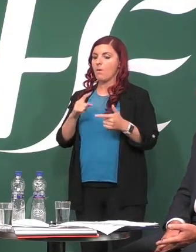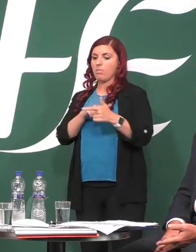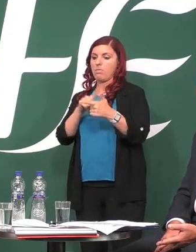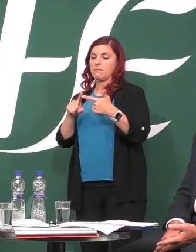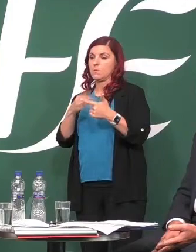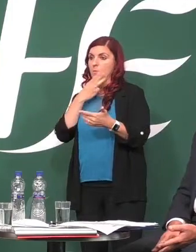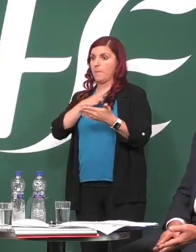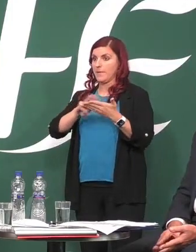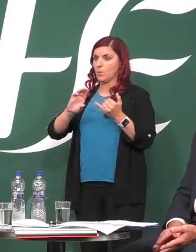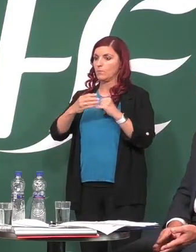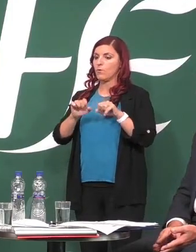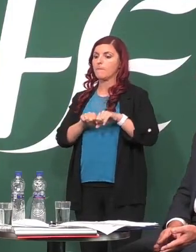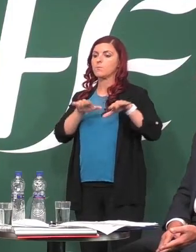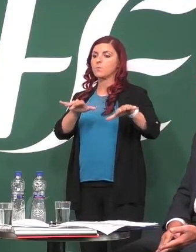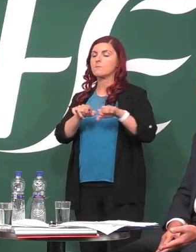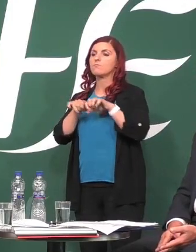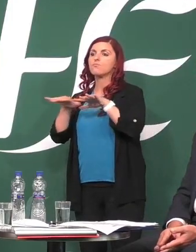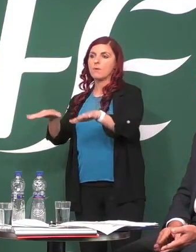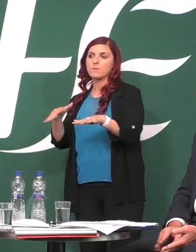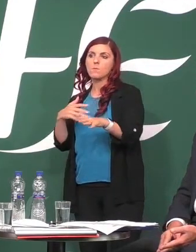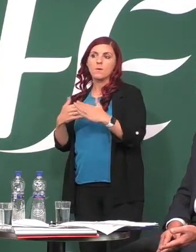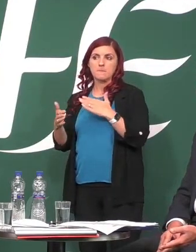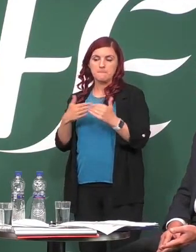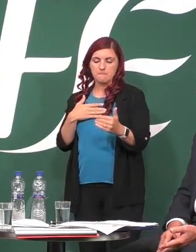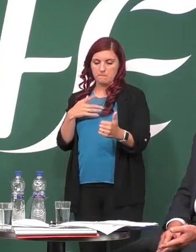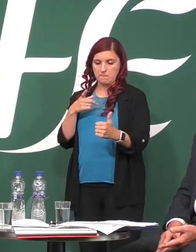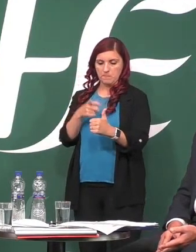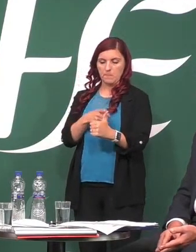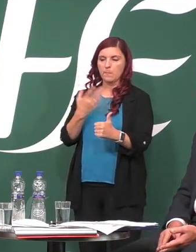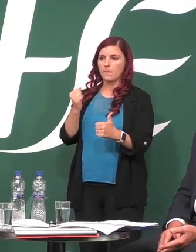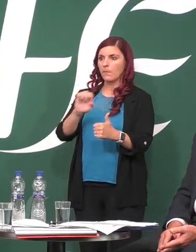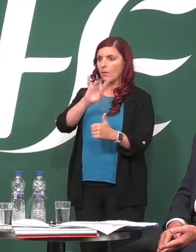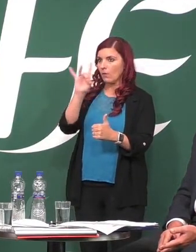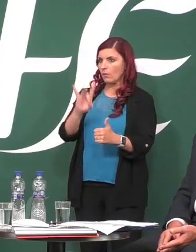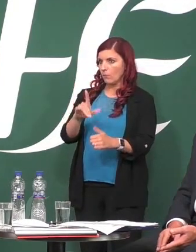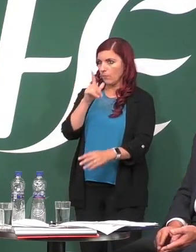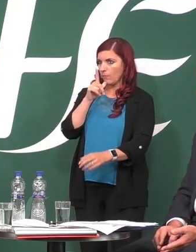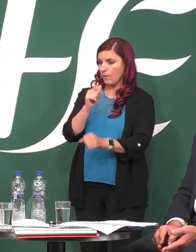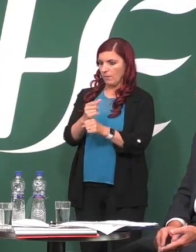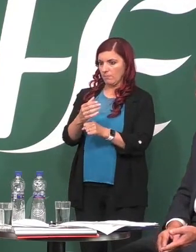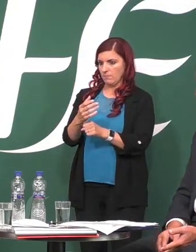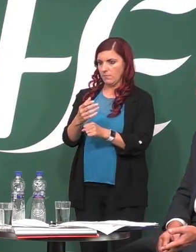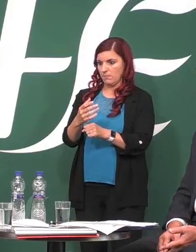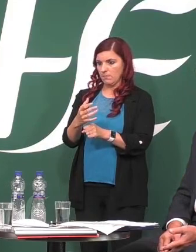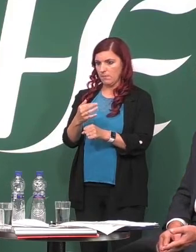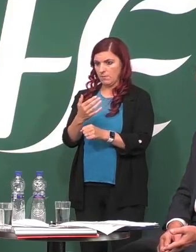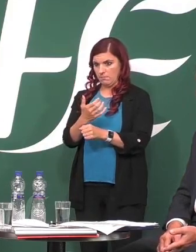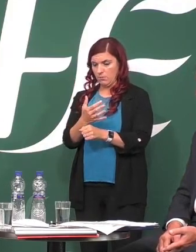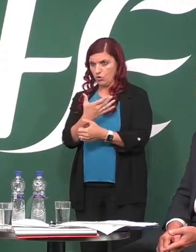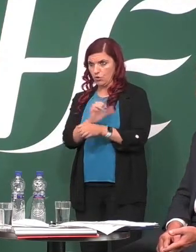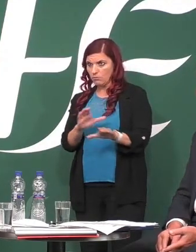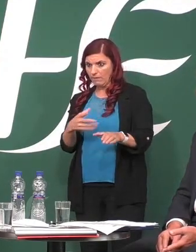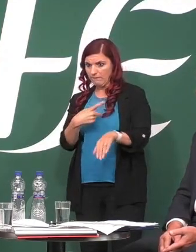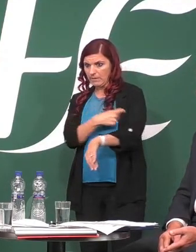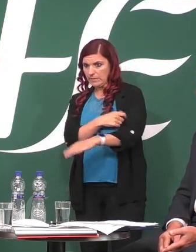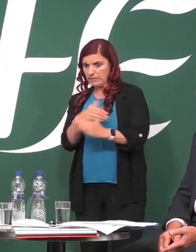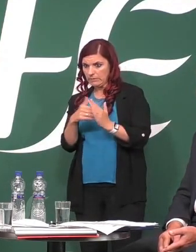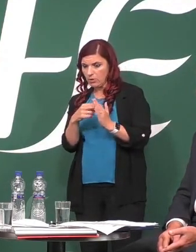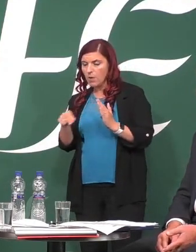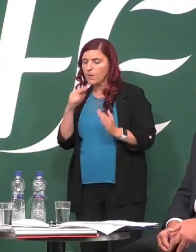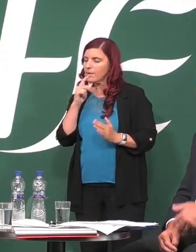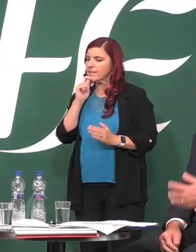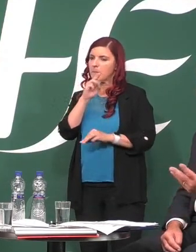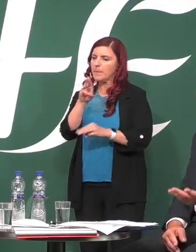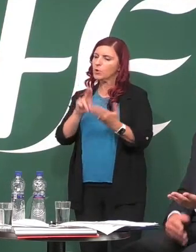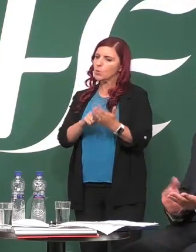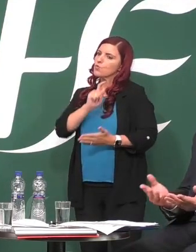get out to people is, in terms of who are interested or who have questions in relation to getting their children vaccinated. One is to use trusted sources, so